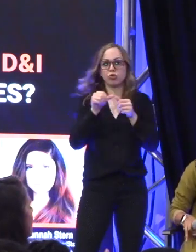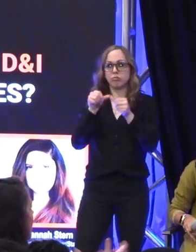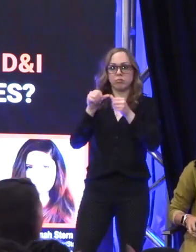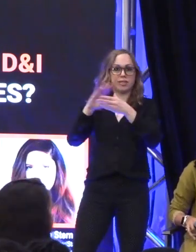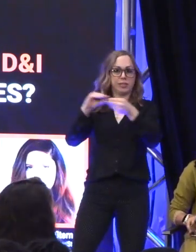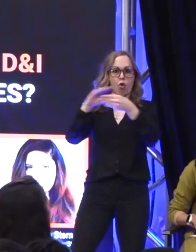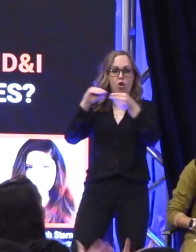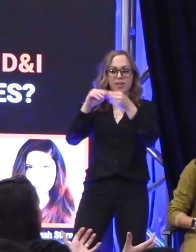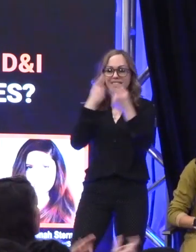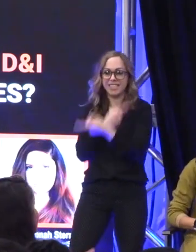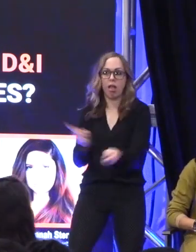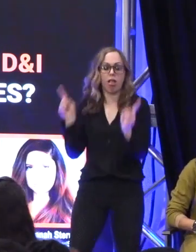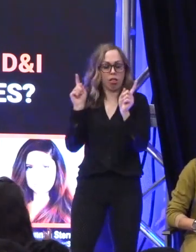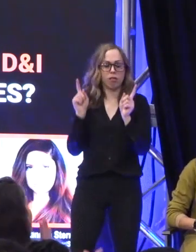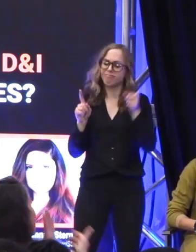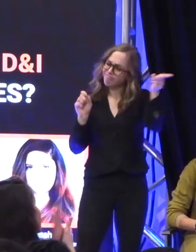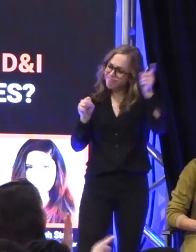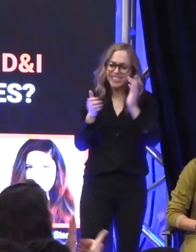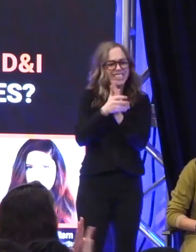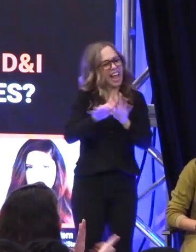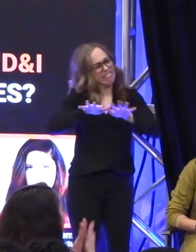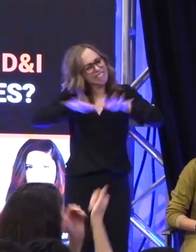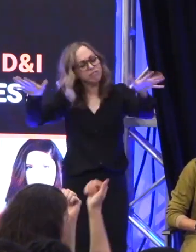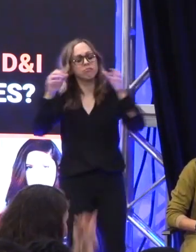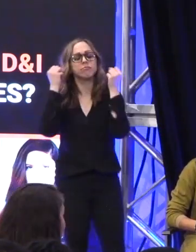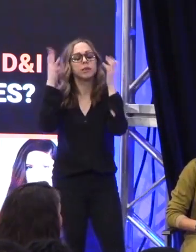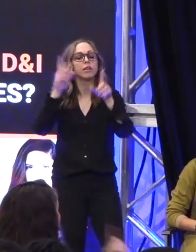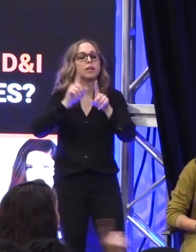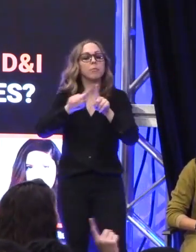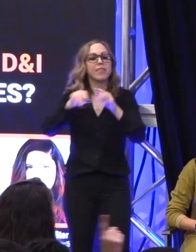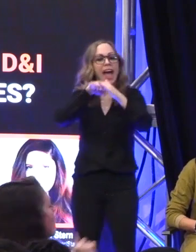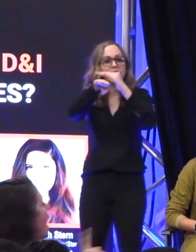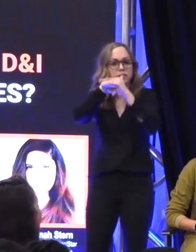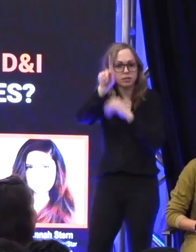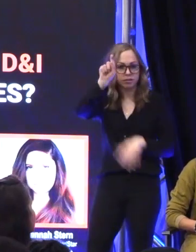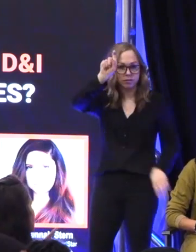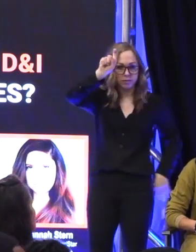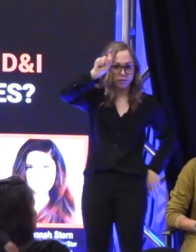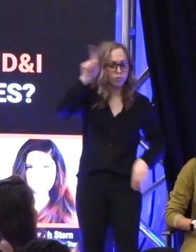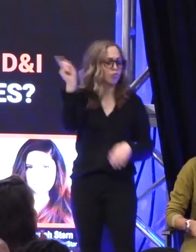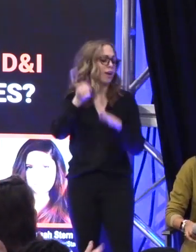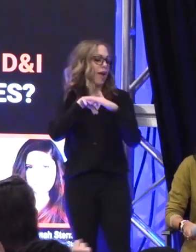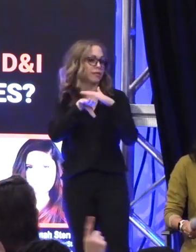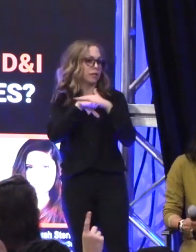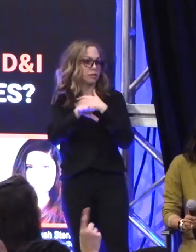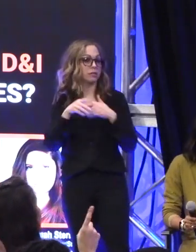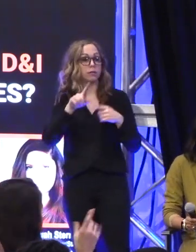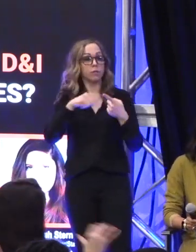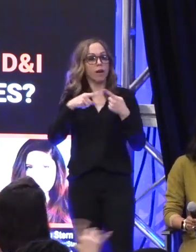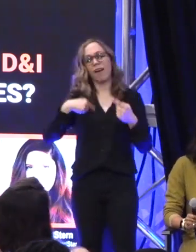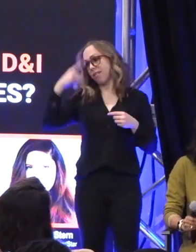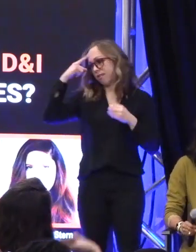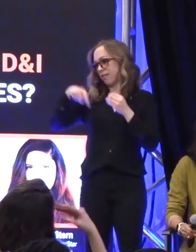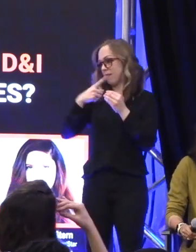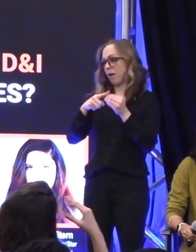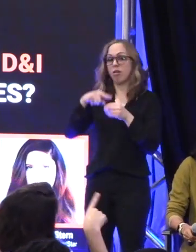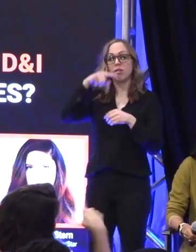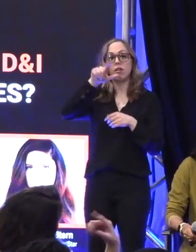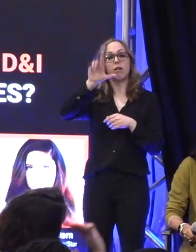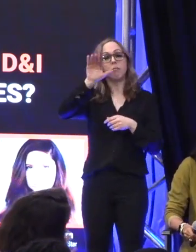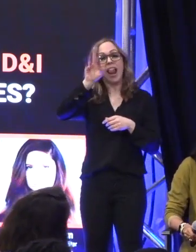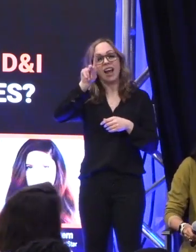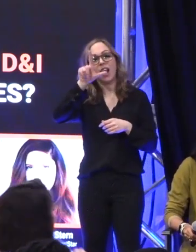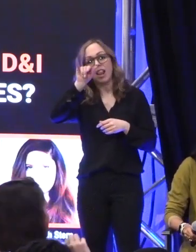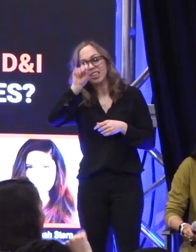There's talent. There's talent everywhere. I think the question is what's, you know, the access to the talent. So, you know, when I think about, you know, the Blacklist,